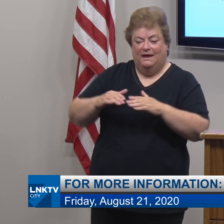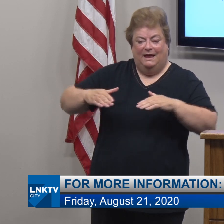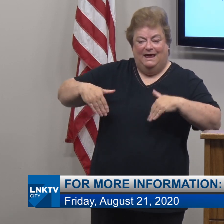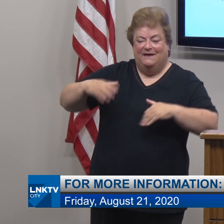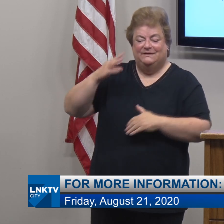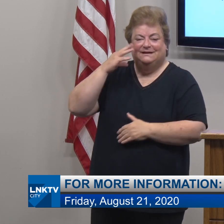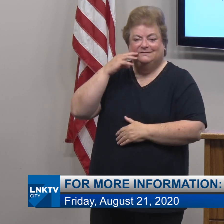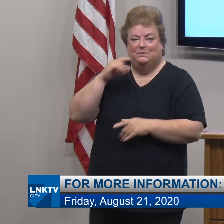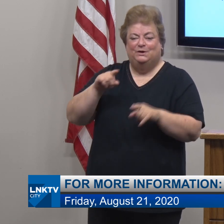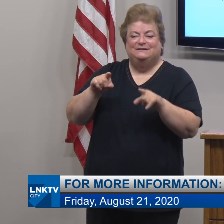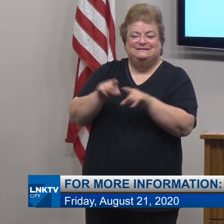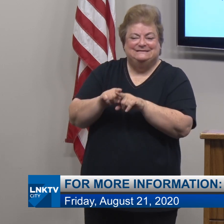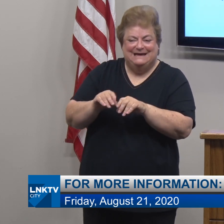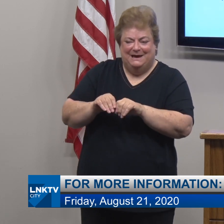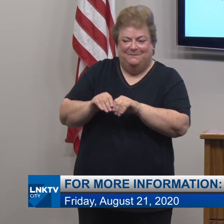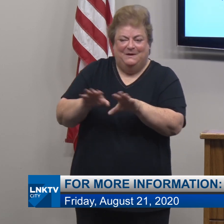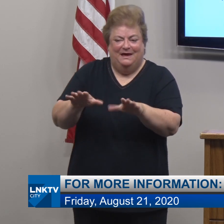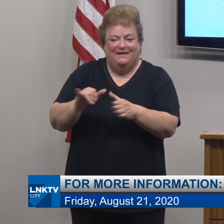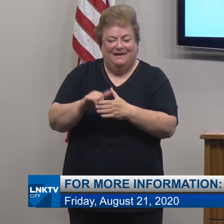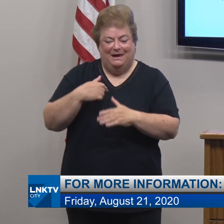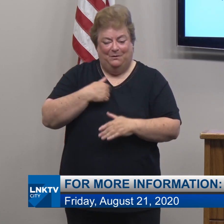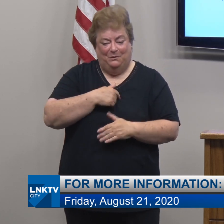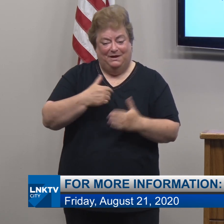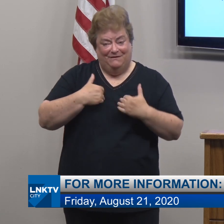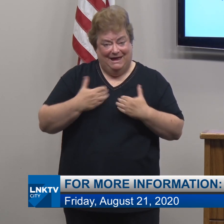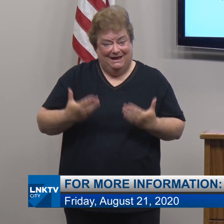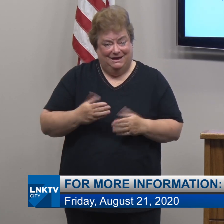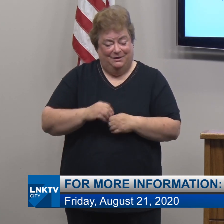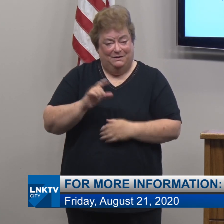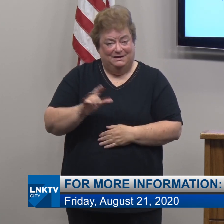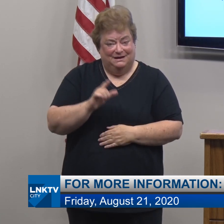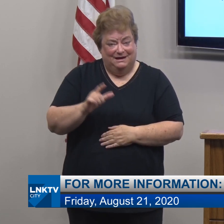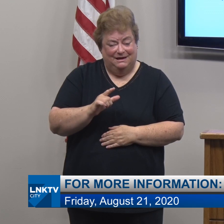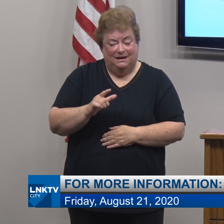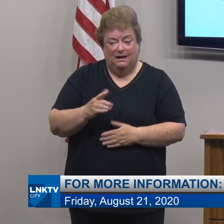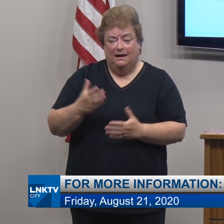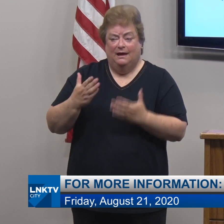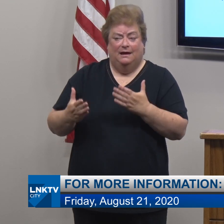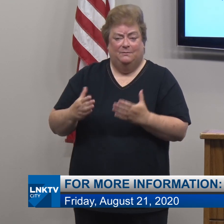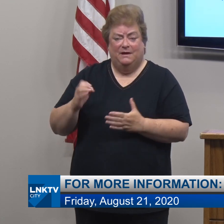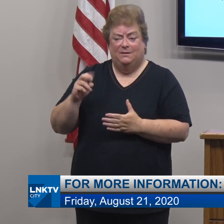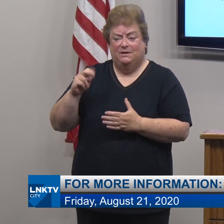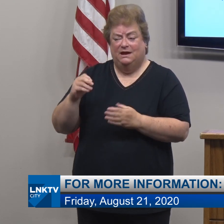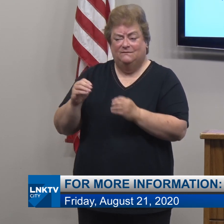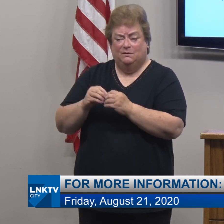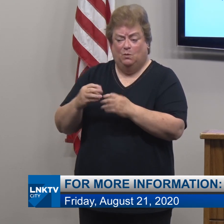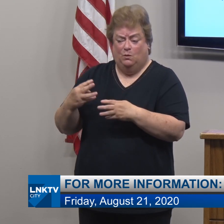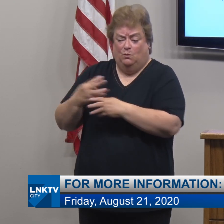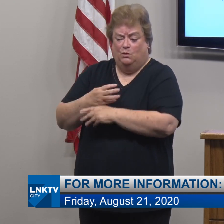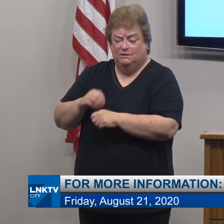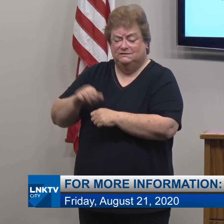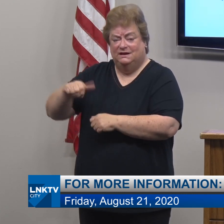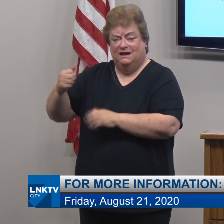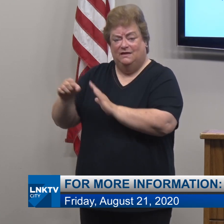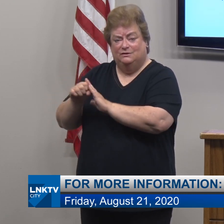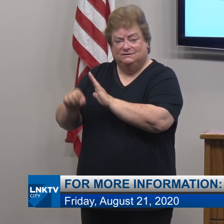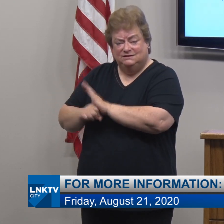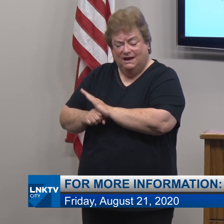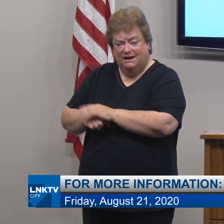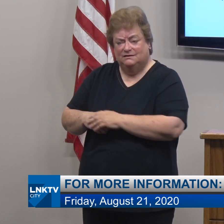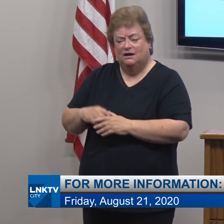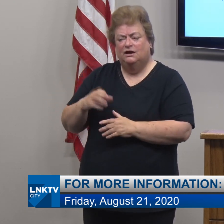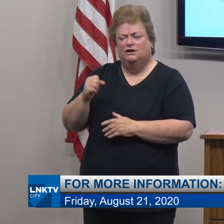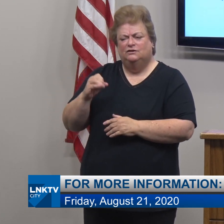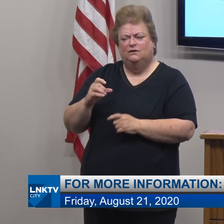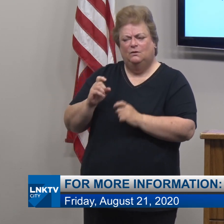the same type of outbreak we've had here, or even maybe more severe in some other states. So just giving them the messaging about what